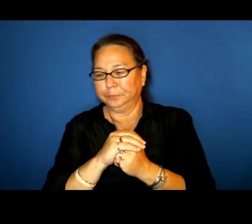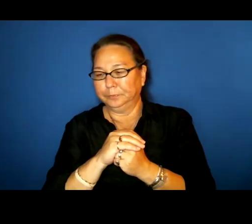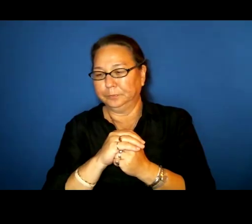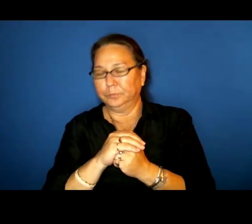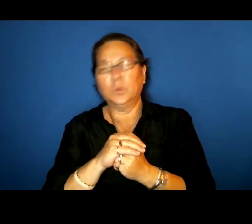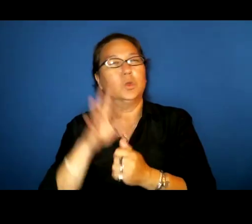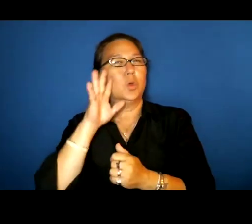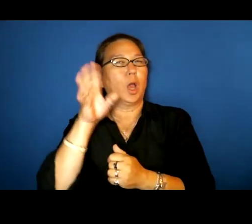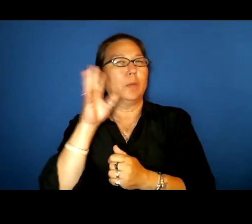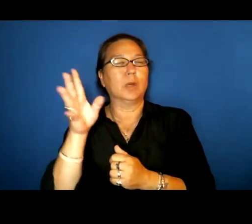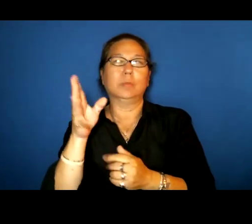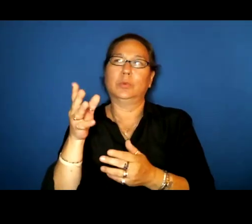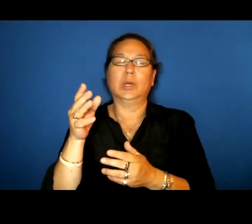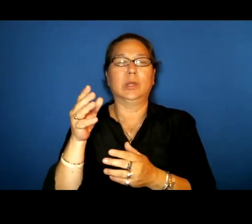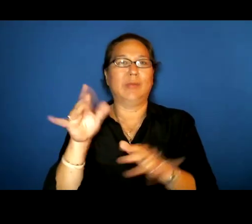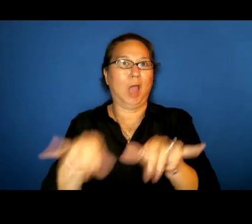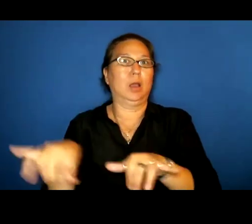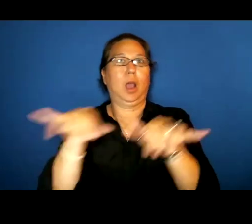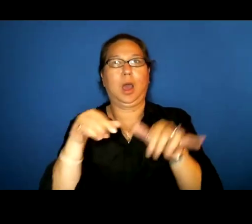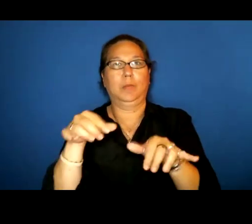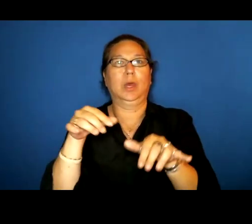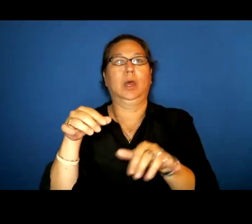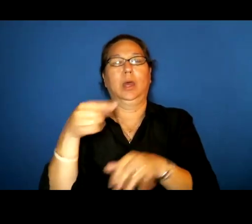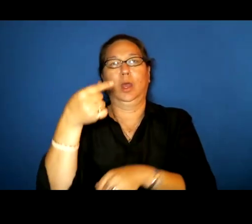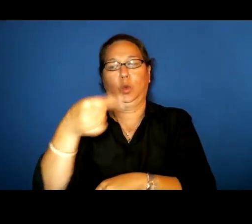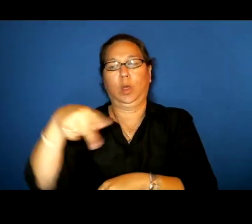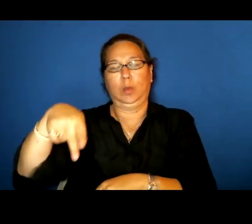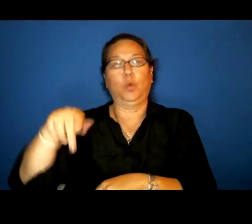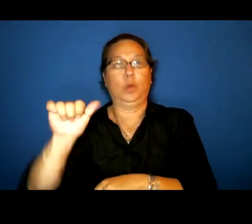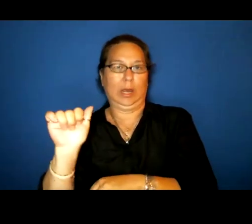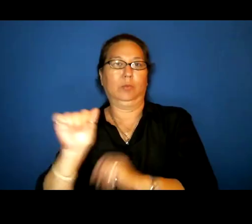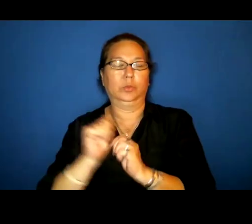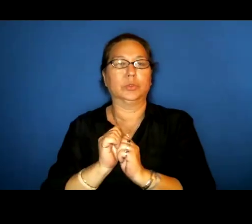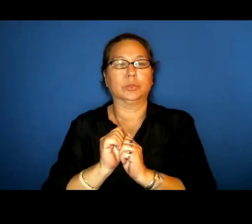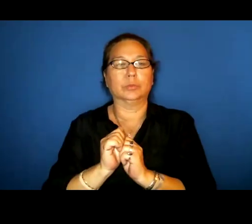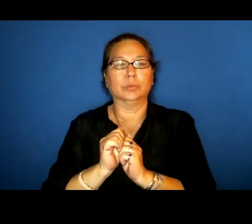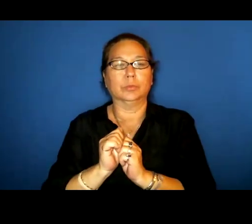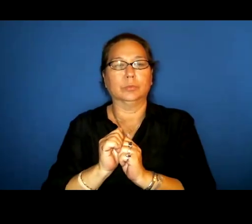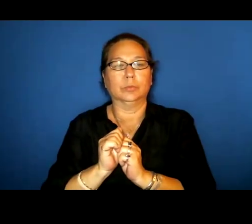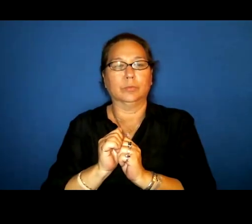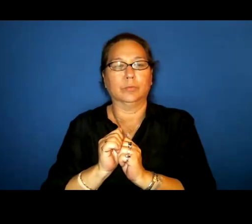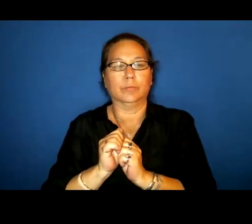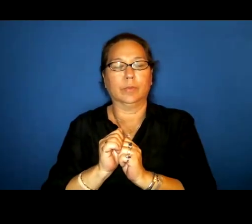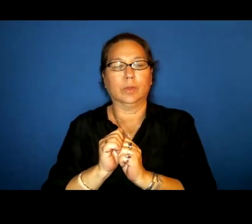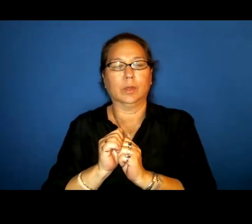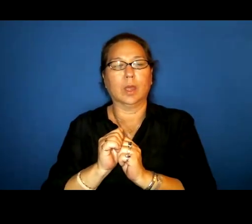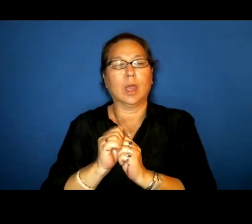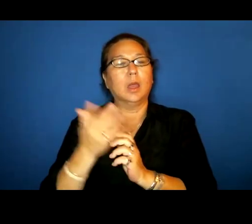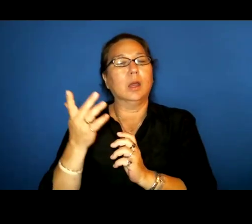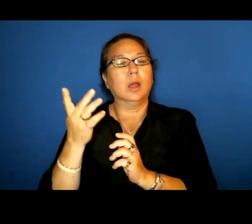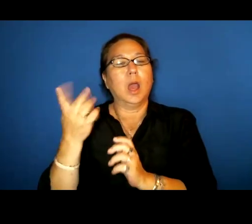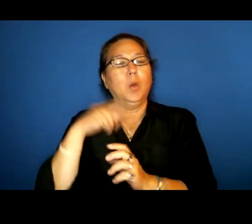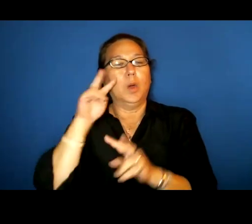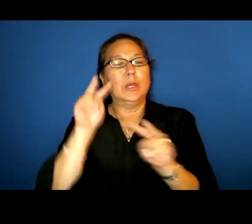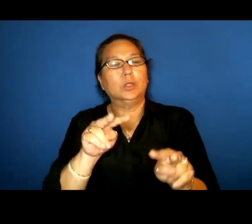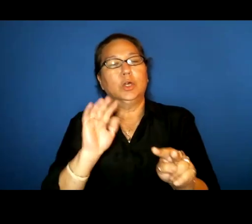common grade point average, because even within BPS, right, we have some slightly different ways of grading. And then when we look at our charter partners